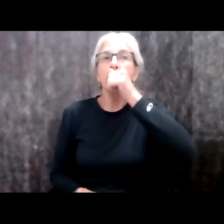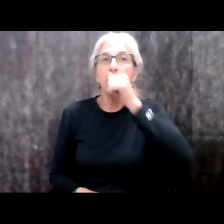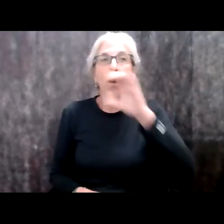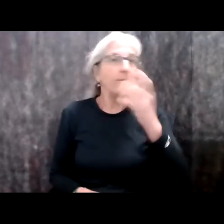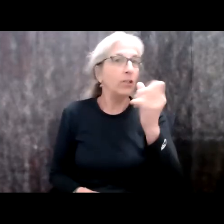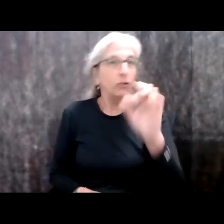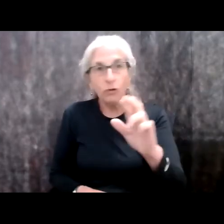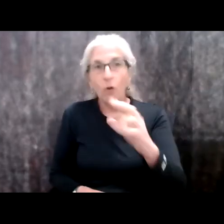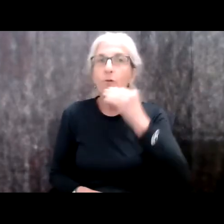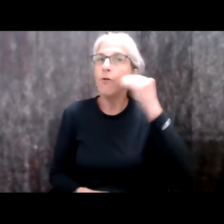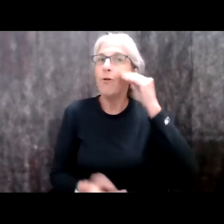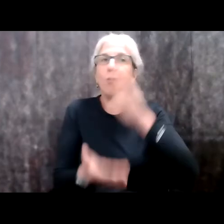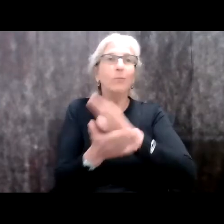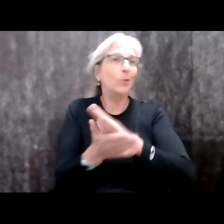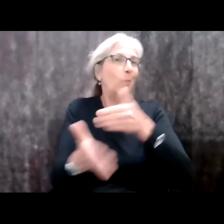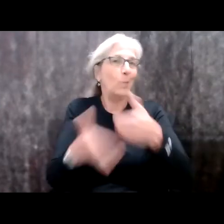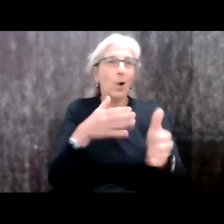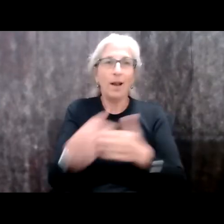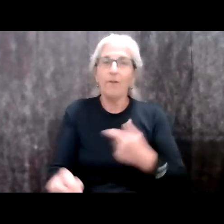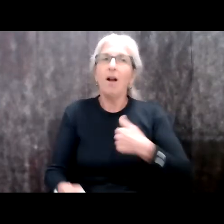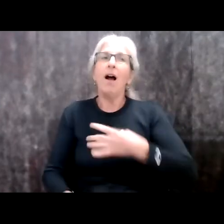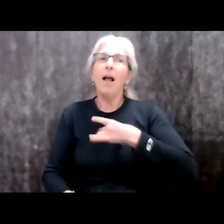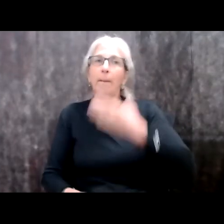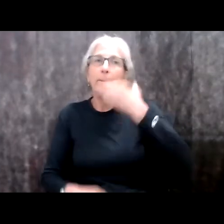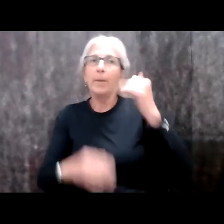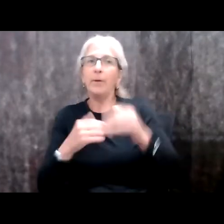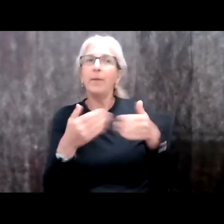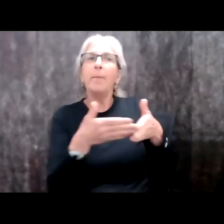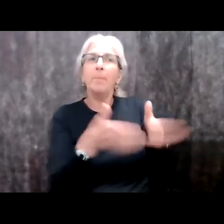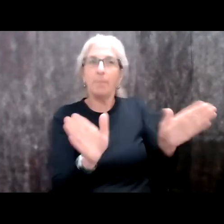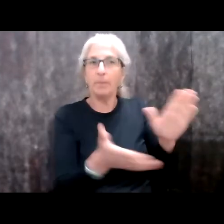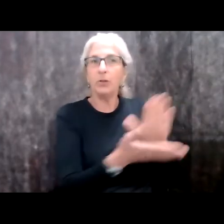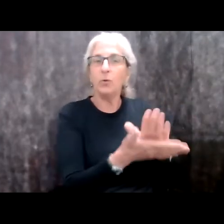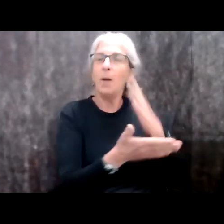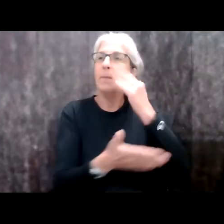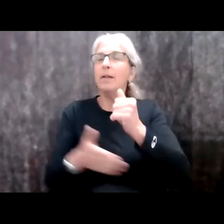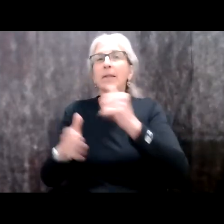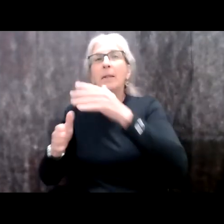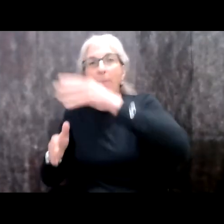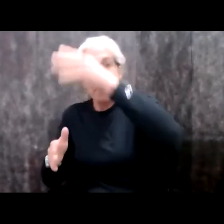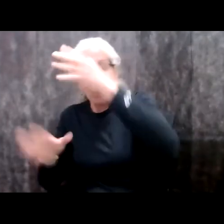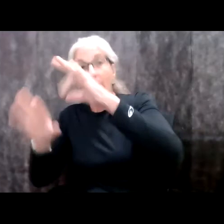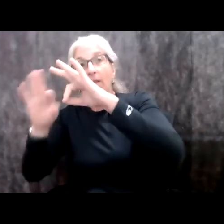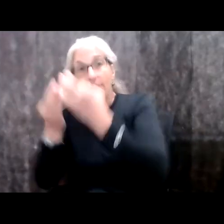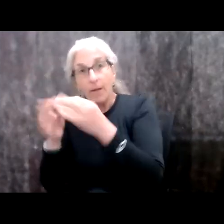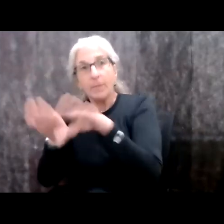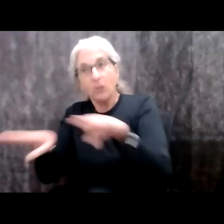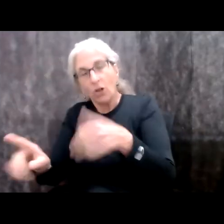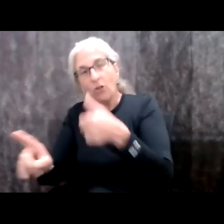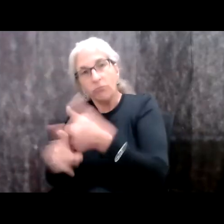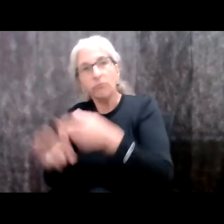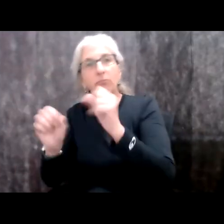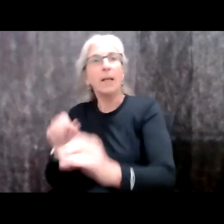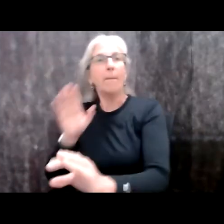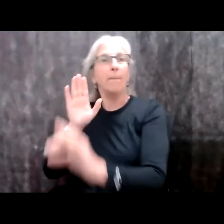homeschool, you name it, school option, because what it does is it allows the parent, the family, the child to have a choice and a